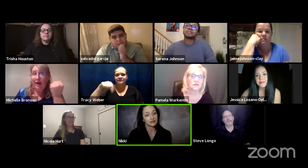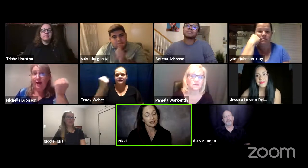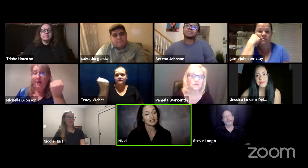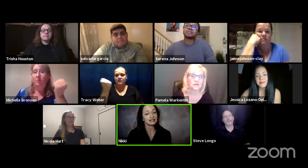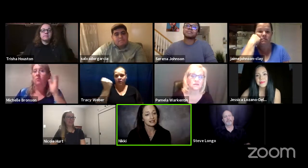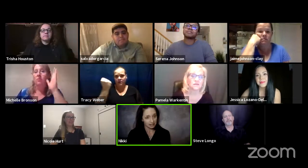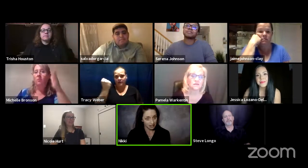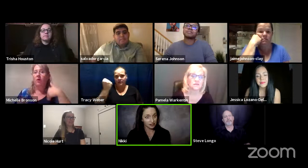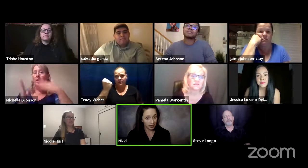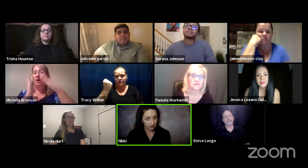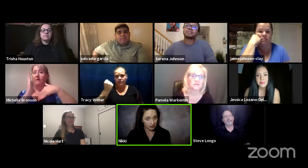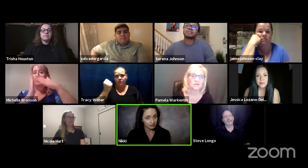This Saturday,